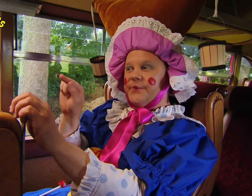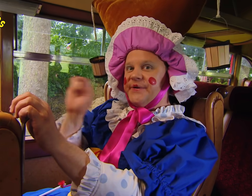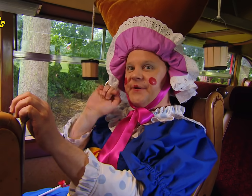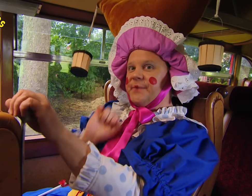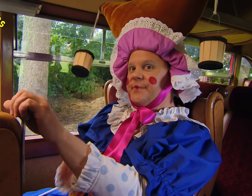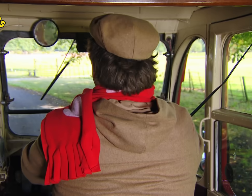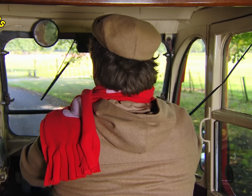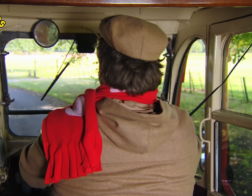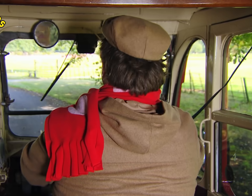Onward.